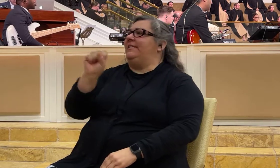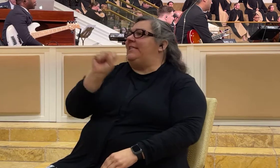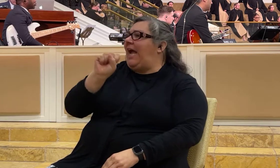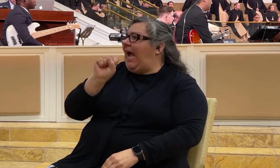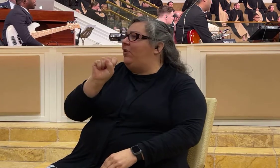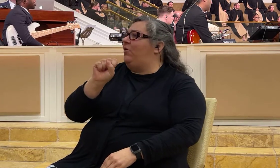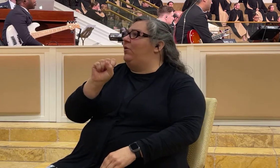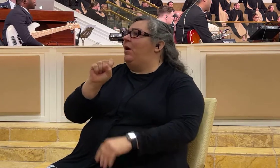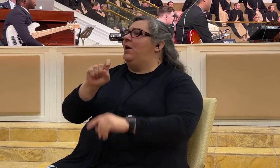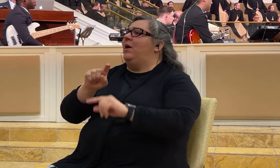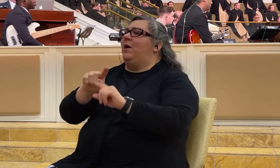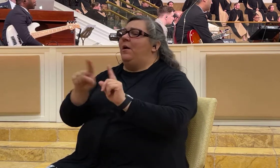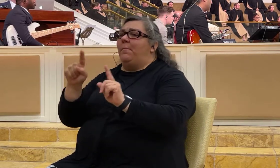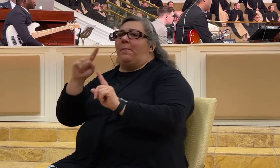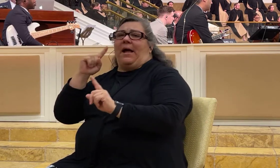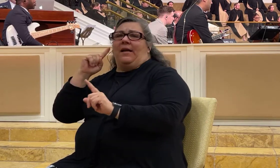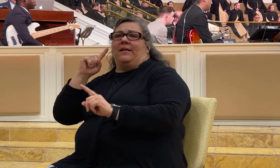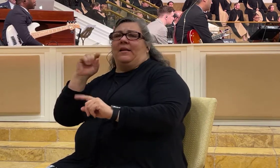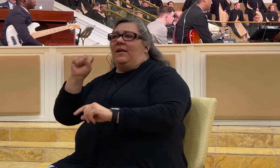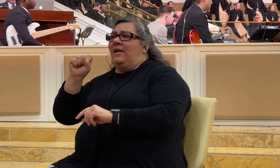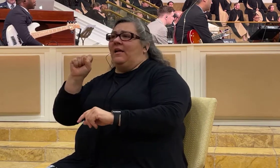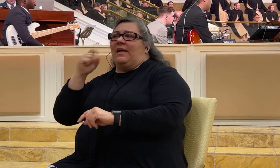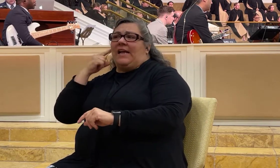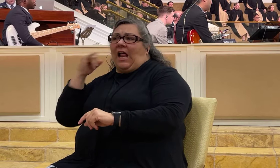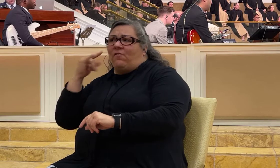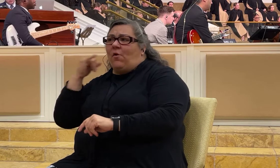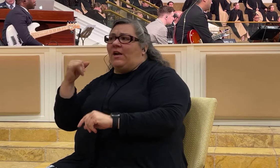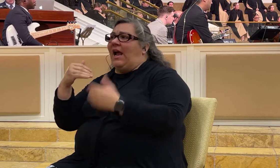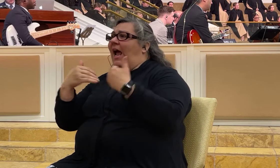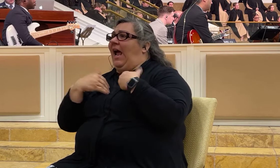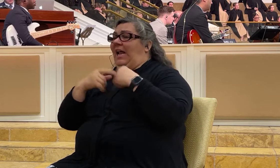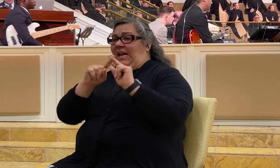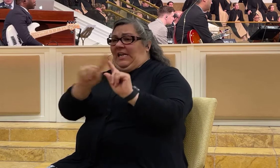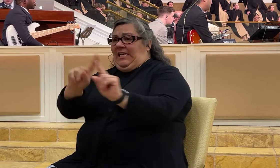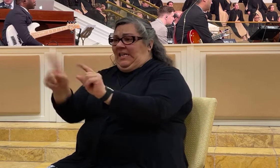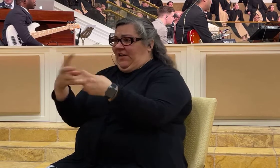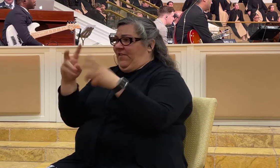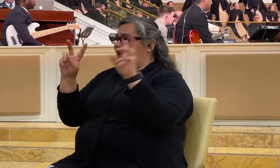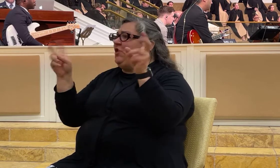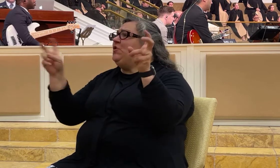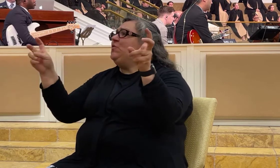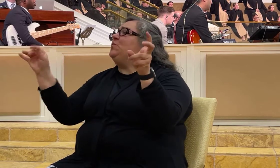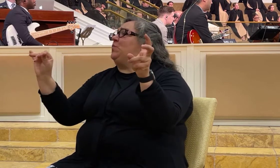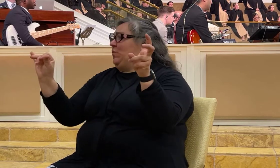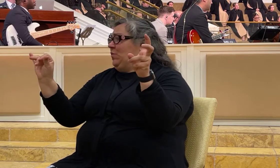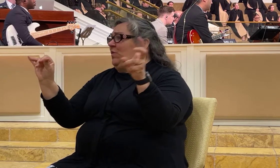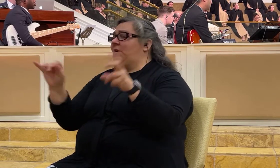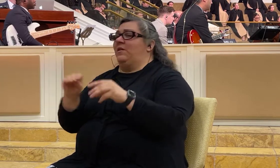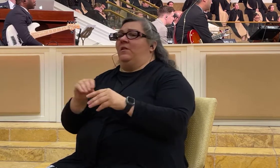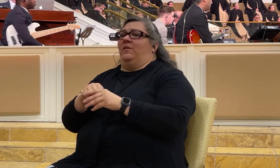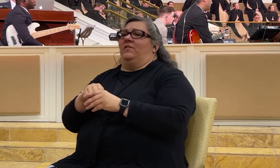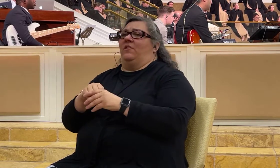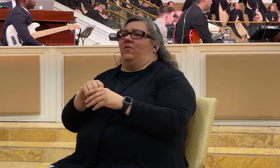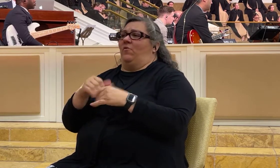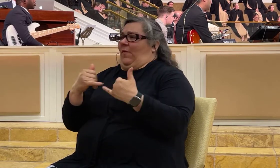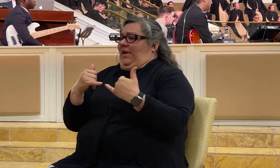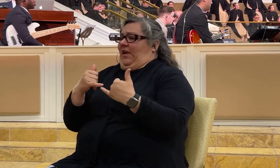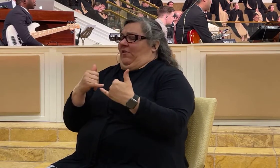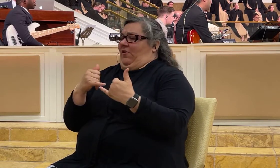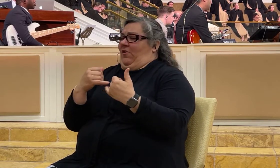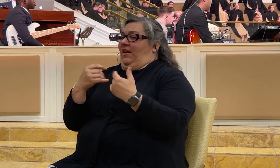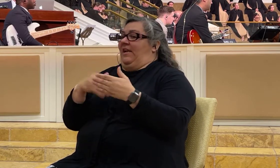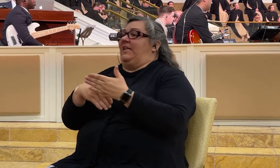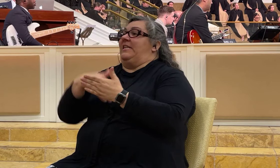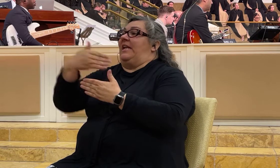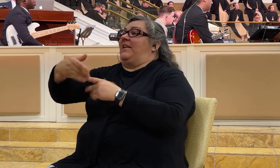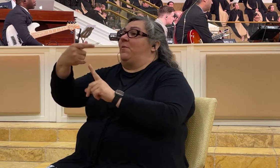but it has had its own issues, still has its own issues. It's in the process of deciding next